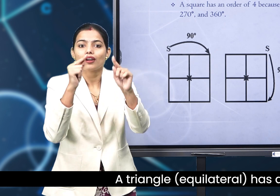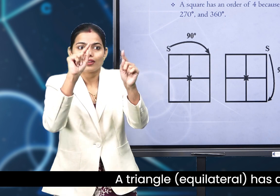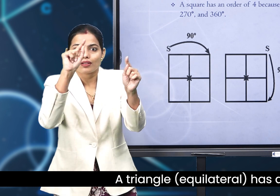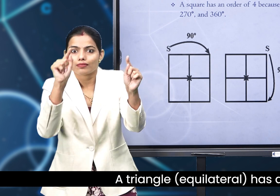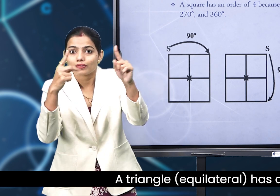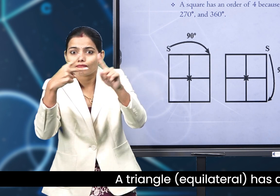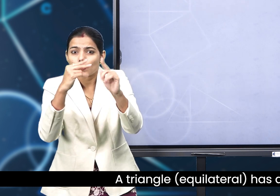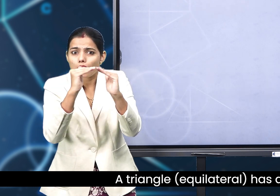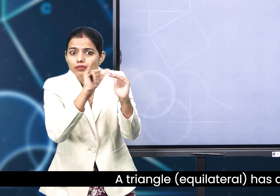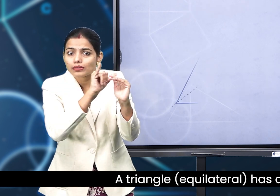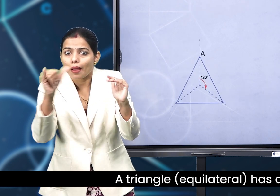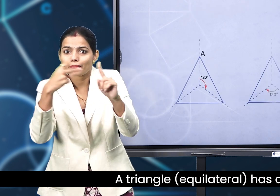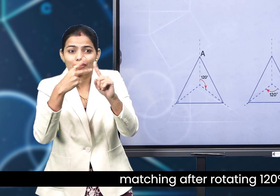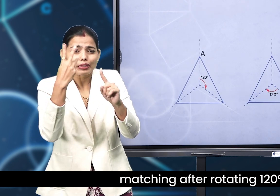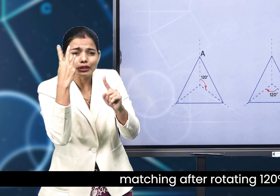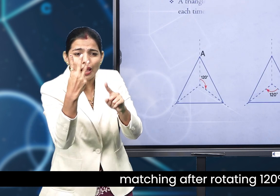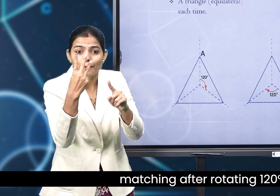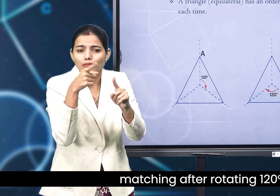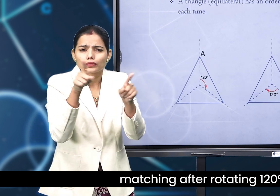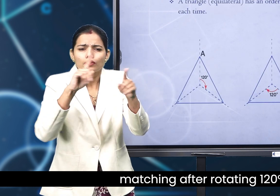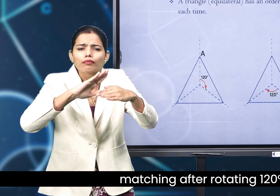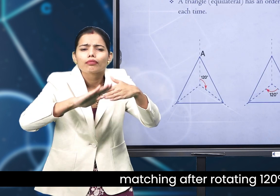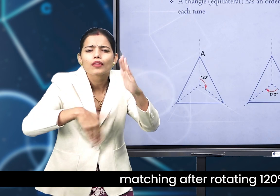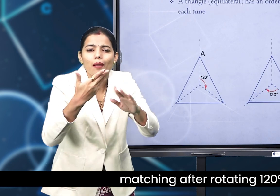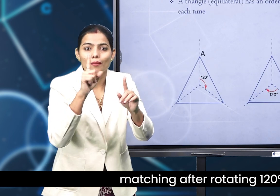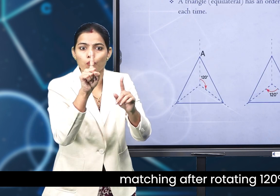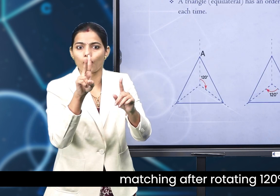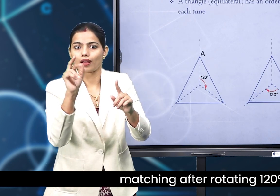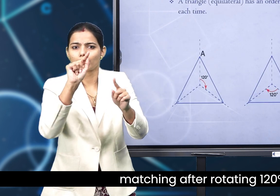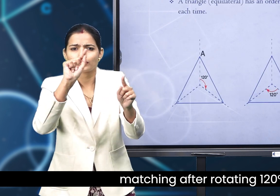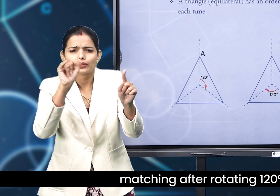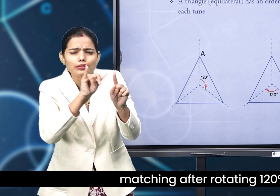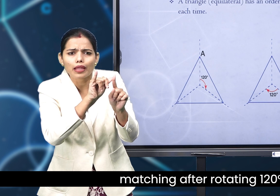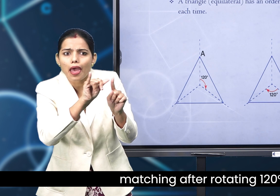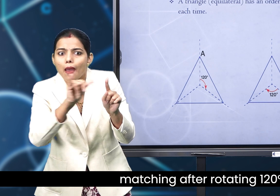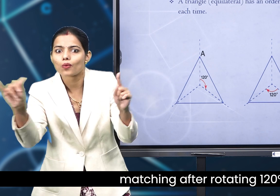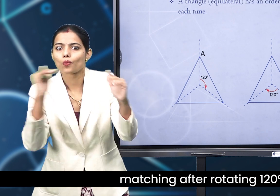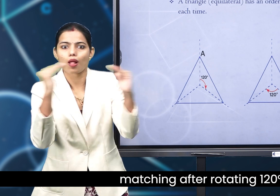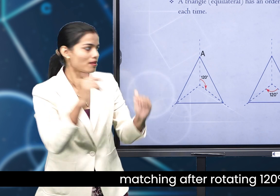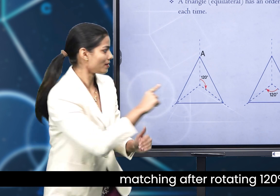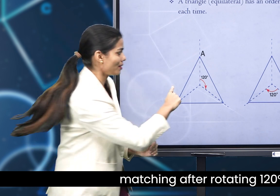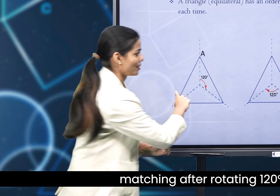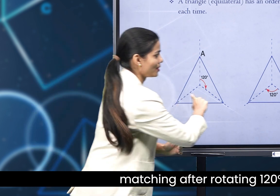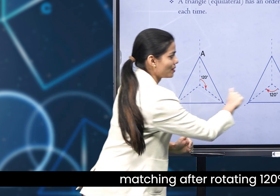equilateral has an order of 3 matching after rotating 120 degree each time.